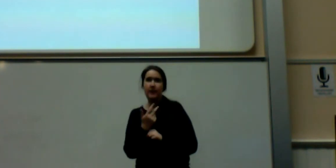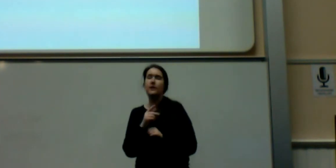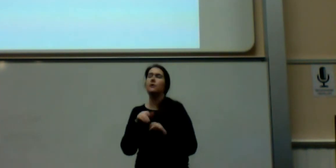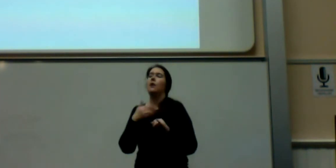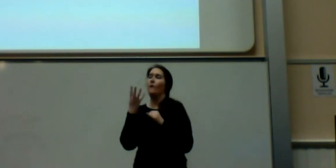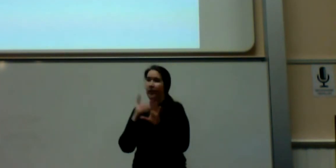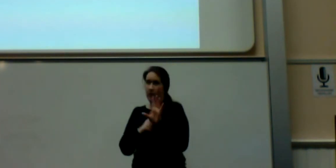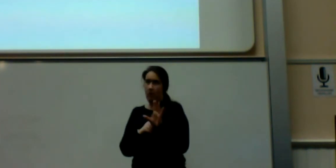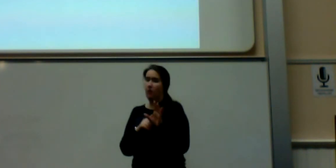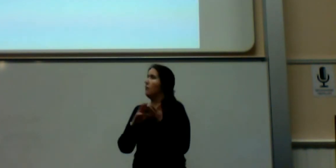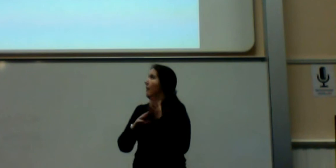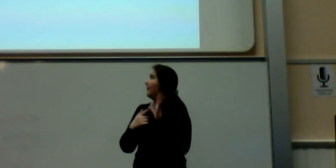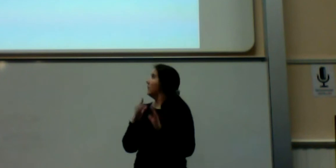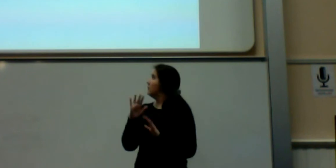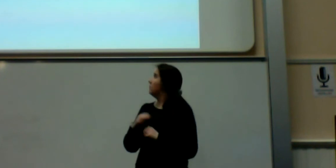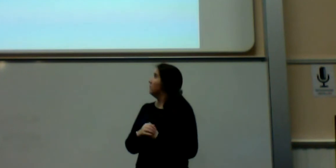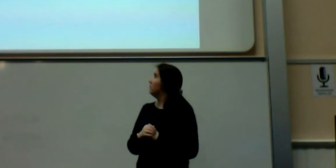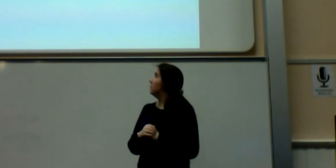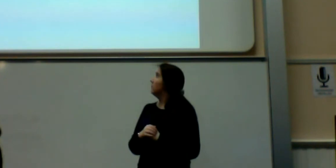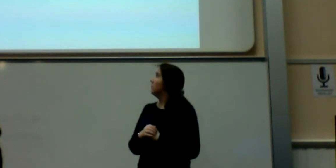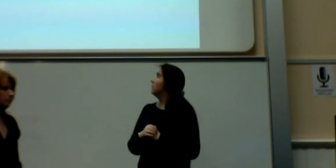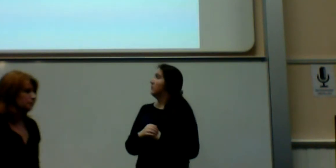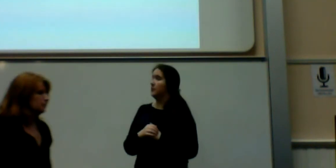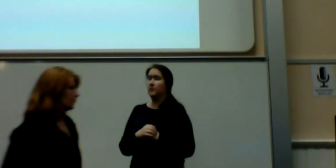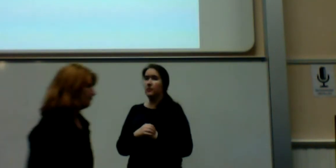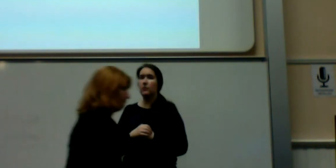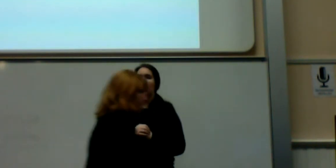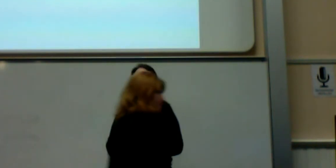and then master's degree at the bottom.